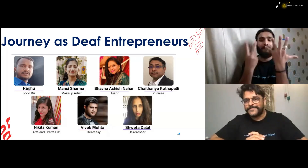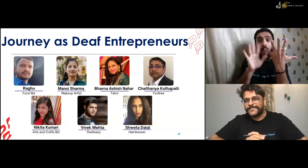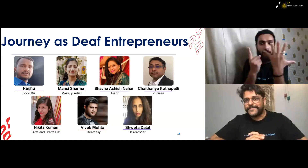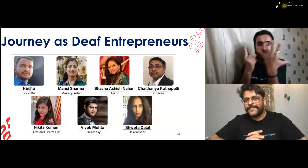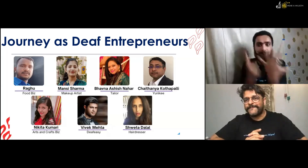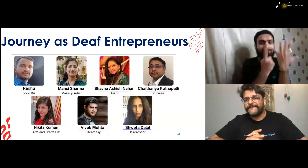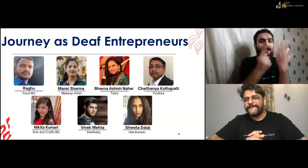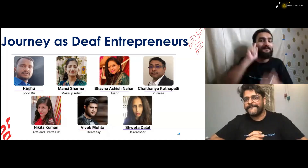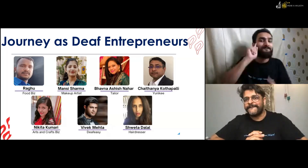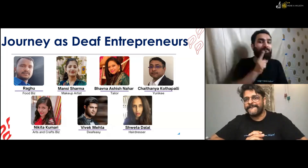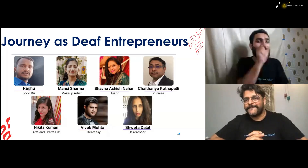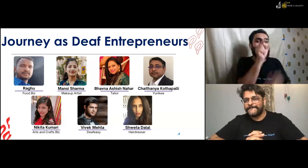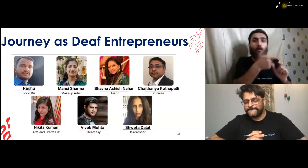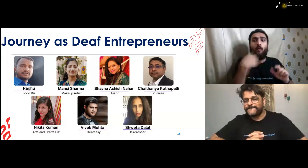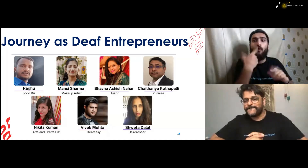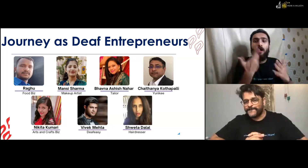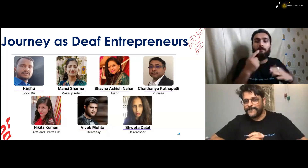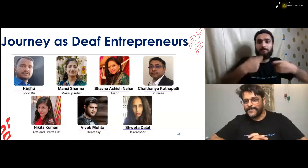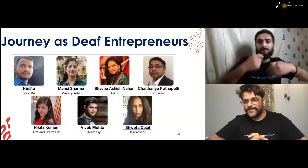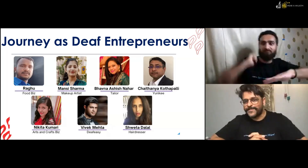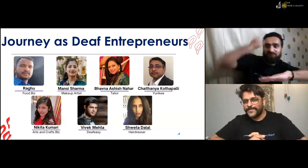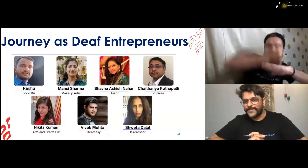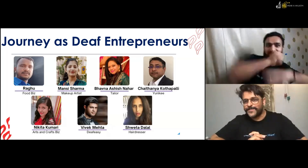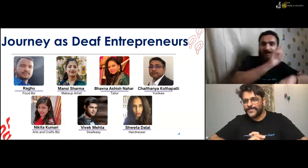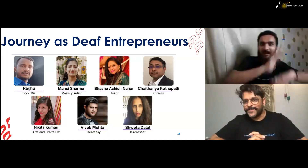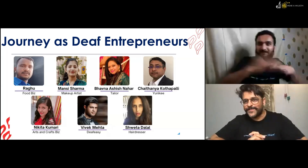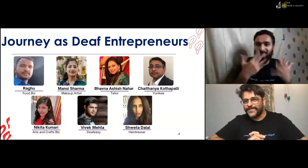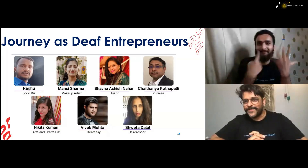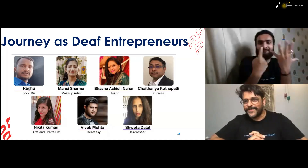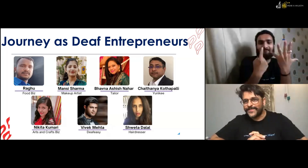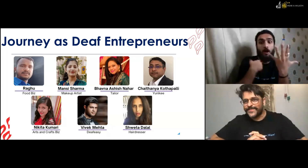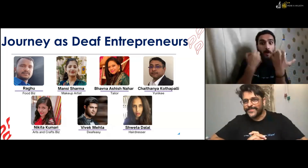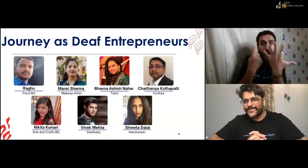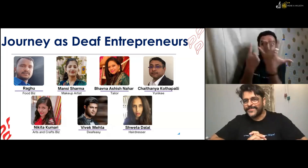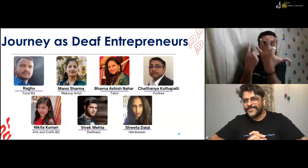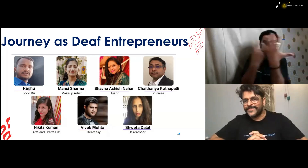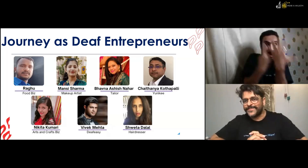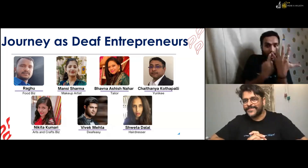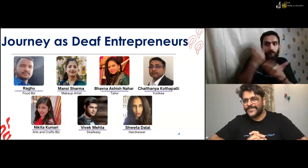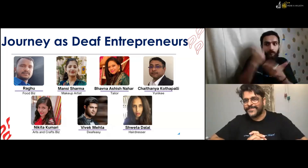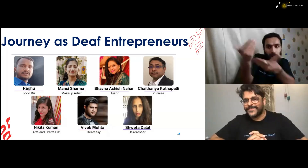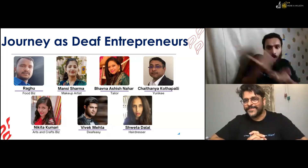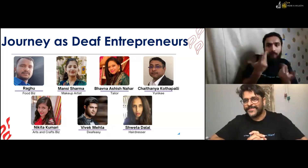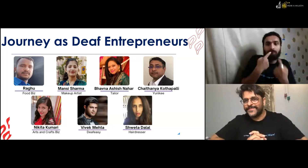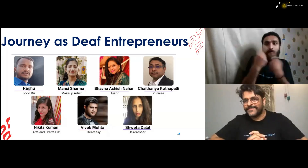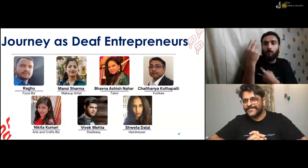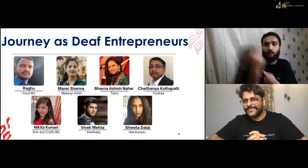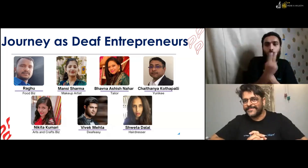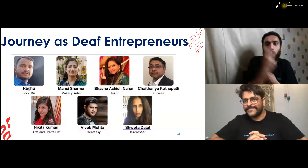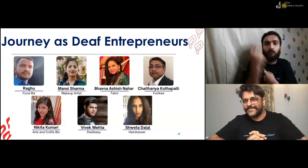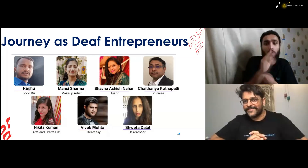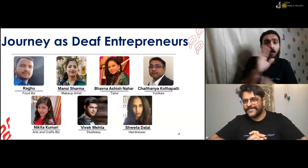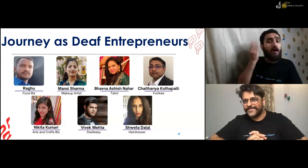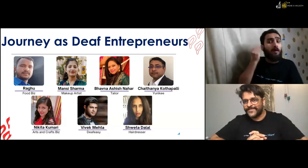Now we have 6 deaf people coming in who have set up their own business, and we'd like to have all of